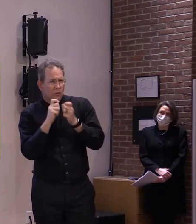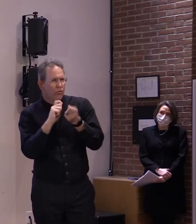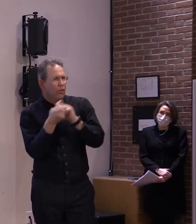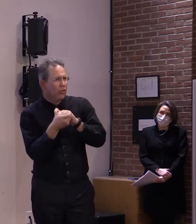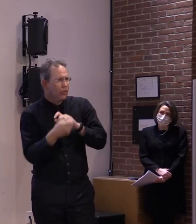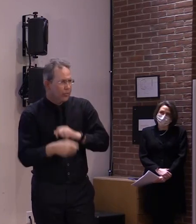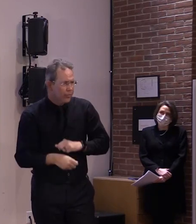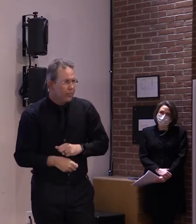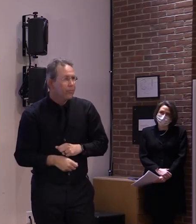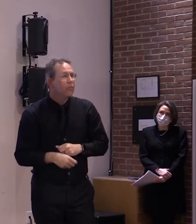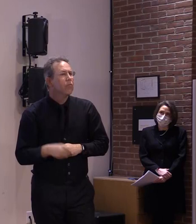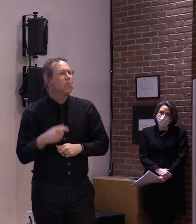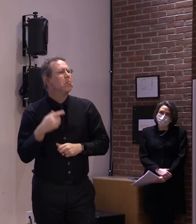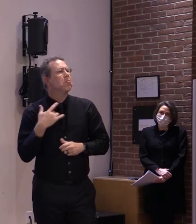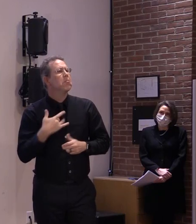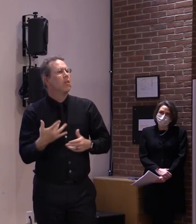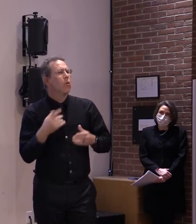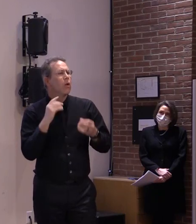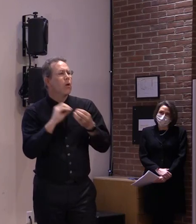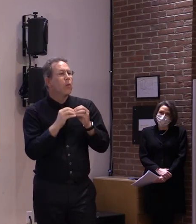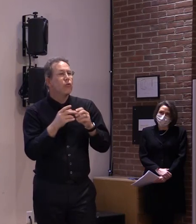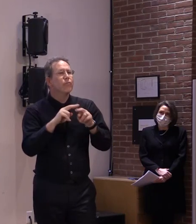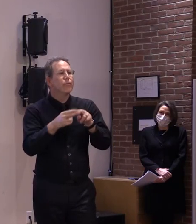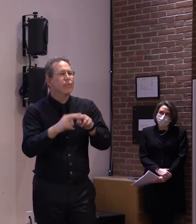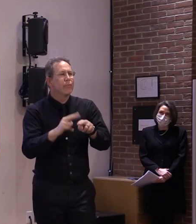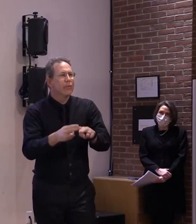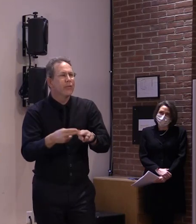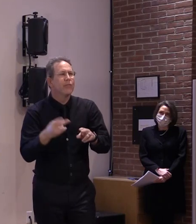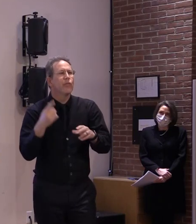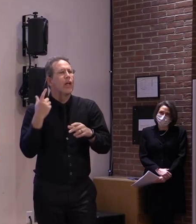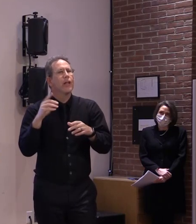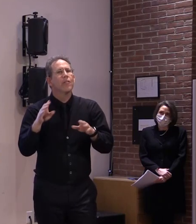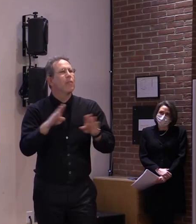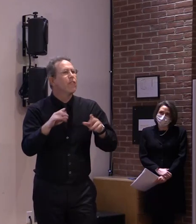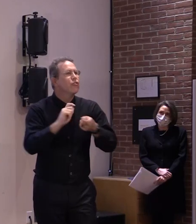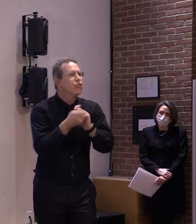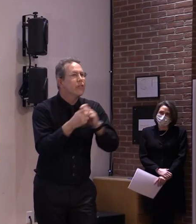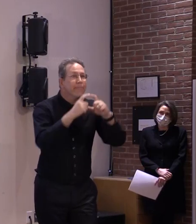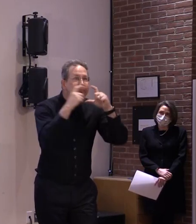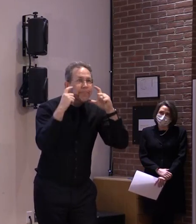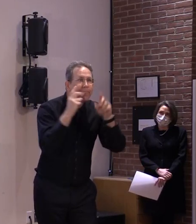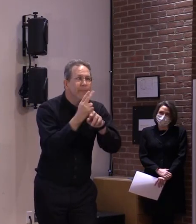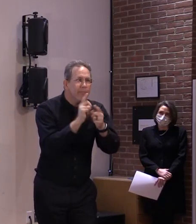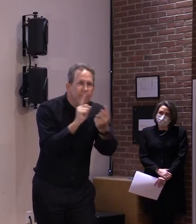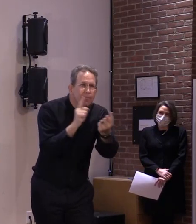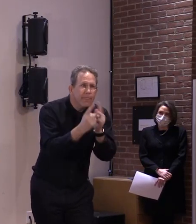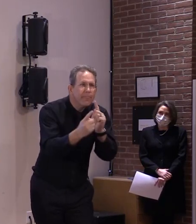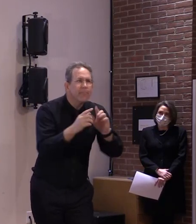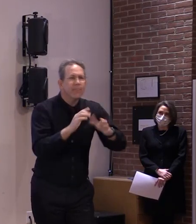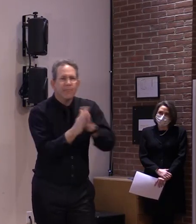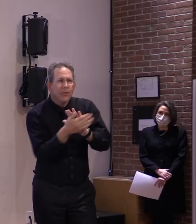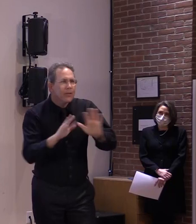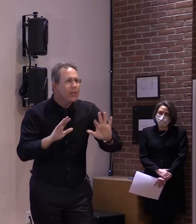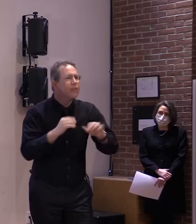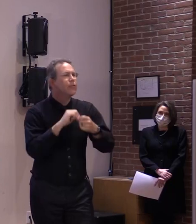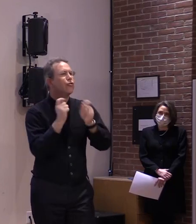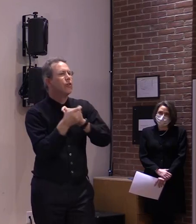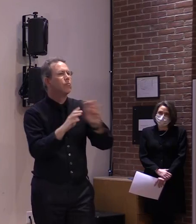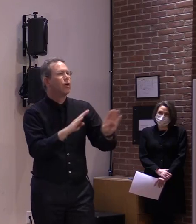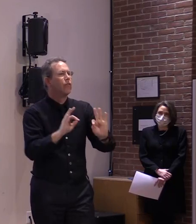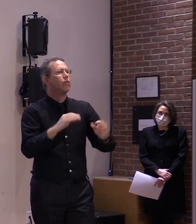likely that the decrease is due to behavioral changes, whether it's being more cautious, following the public health guidance, spending more